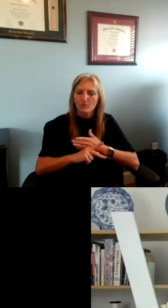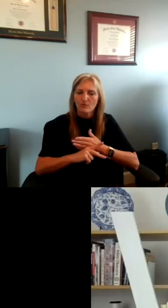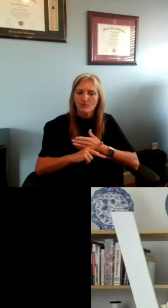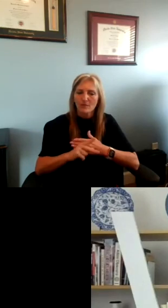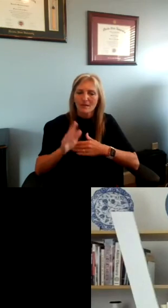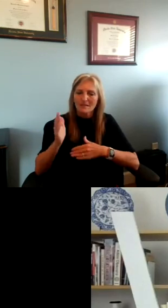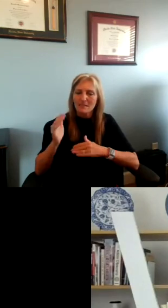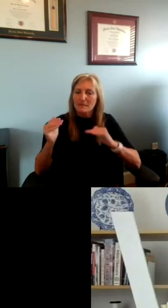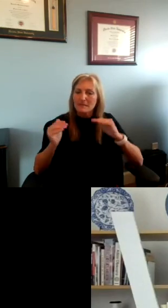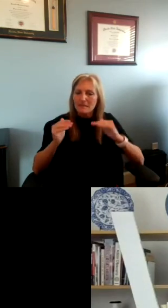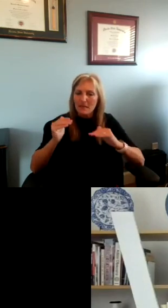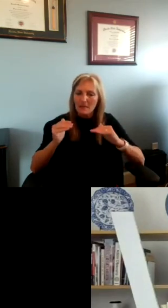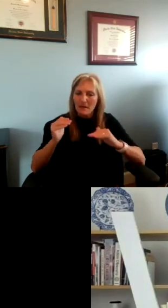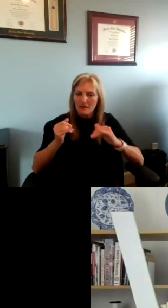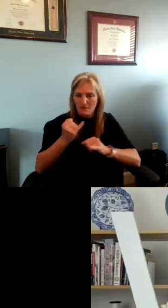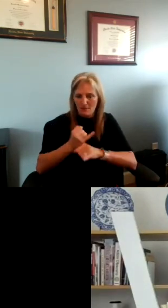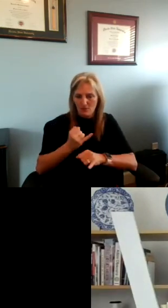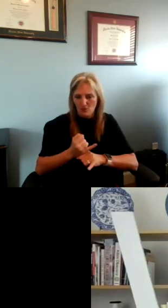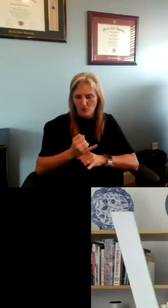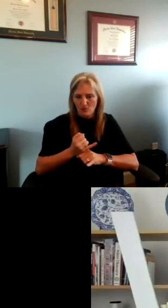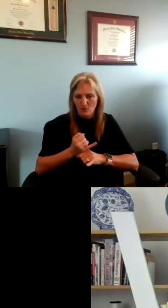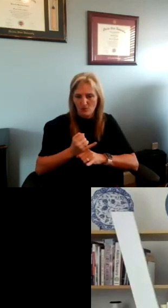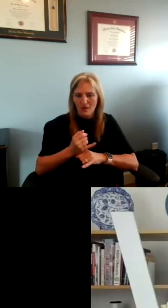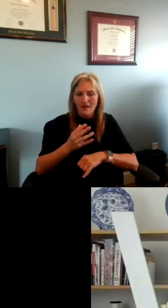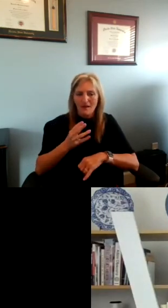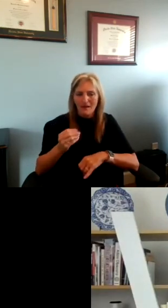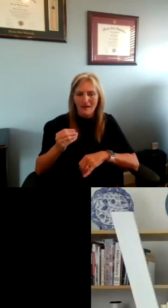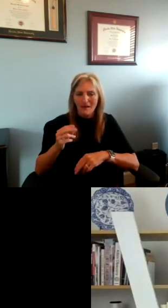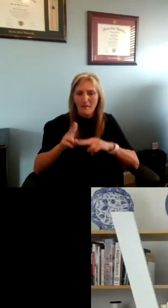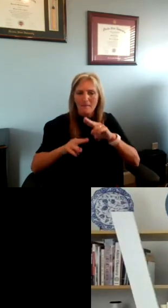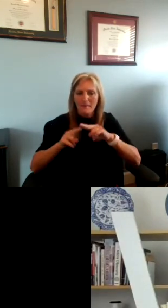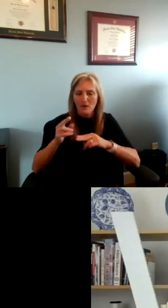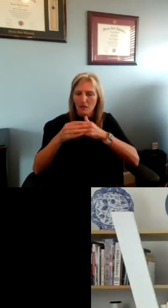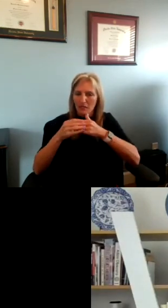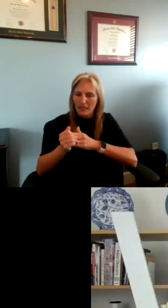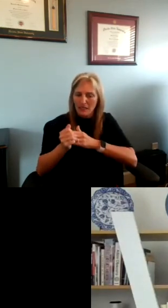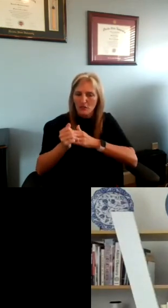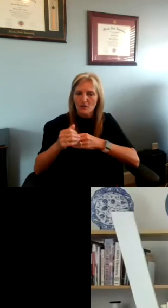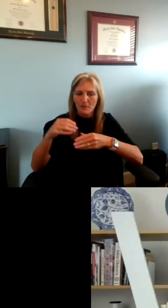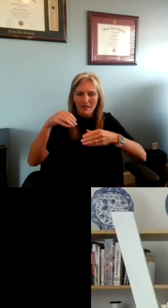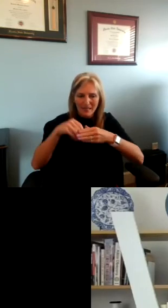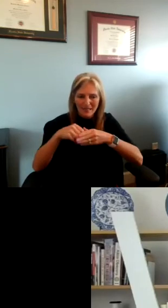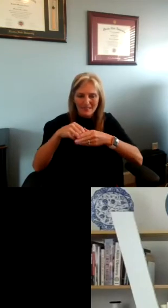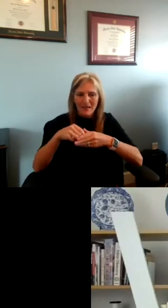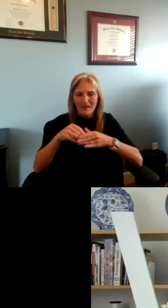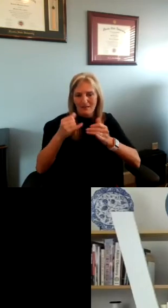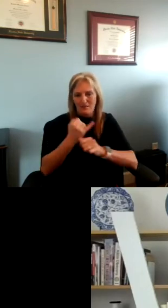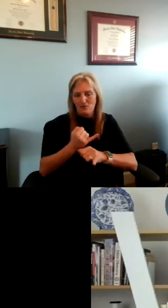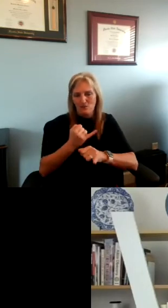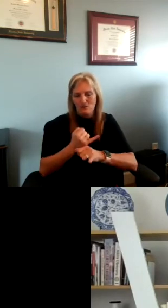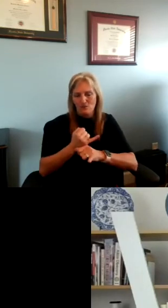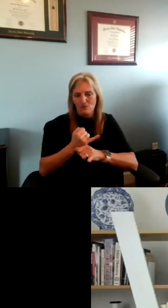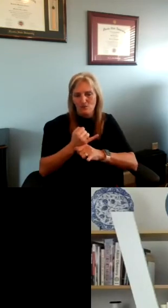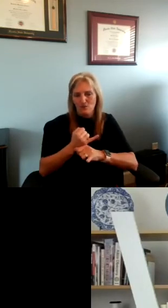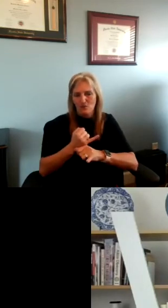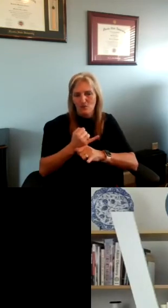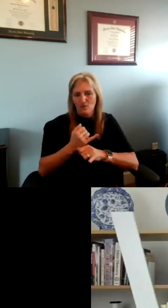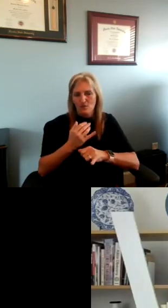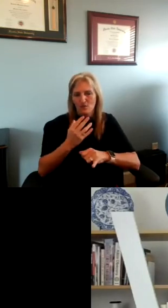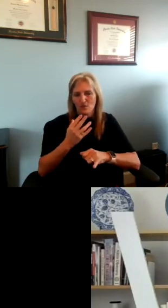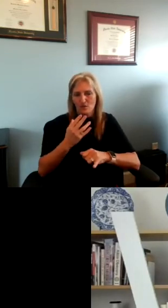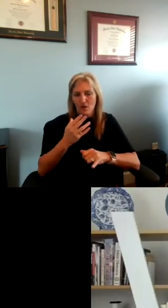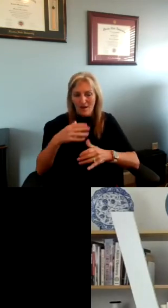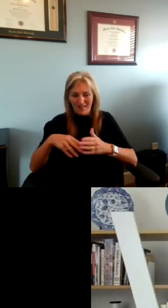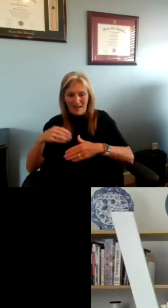to stabilize institutions and build leadership within those institutions. And then on